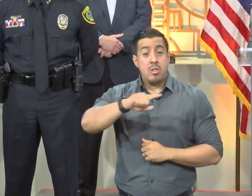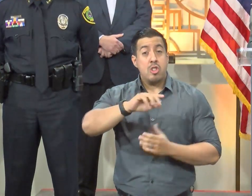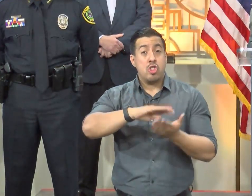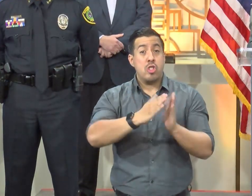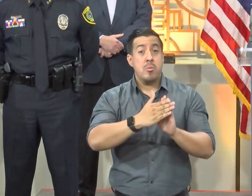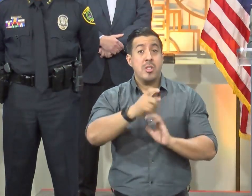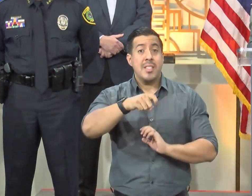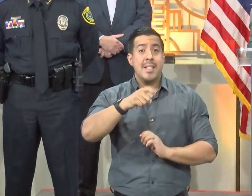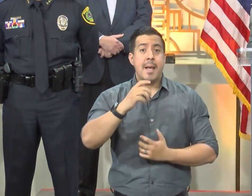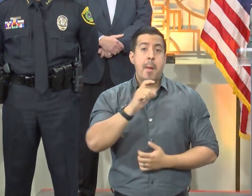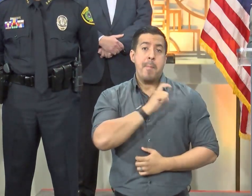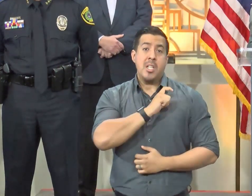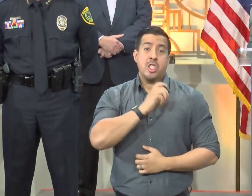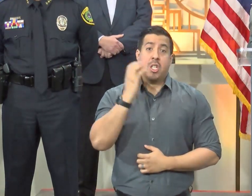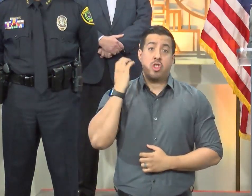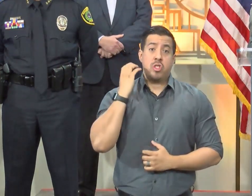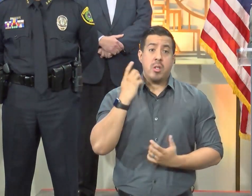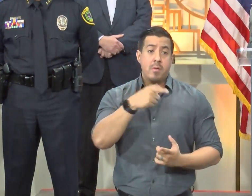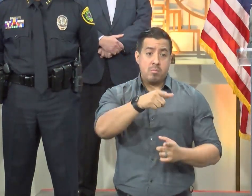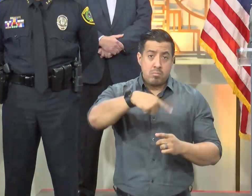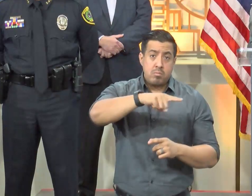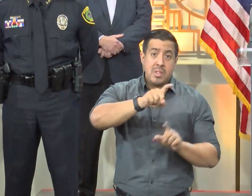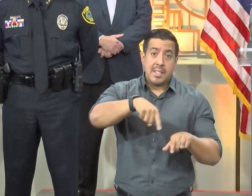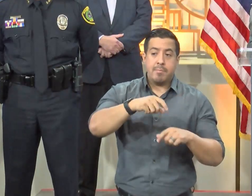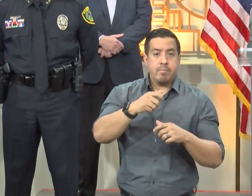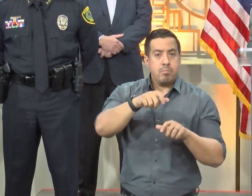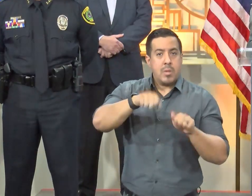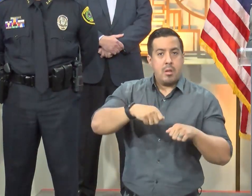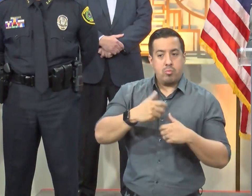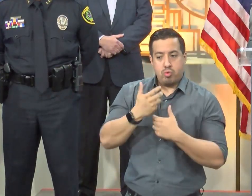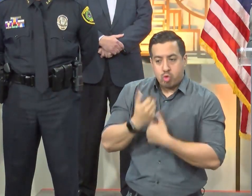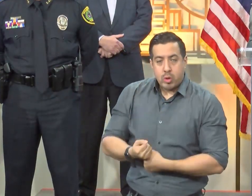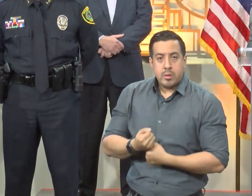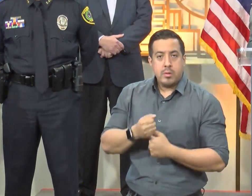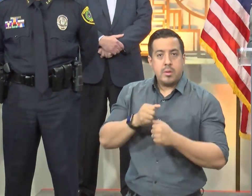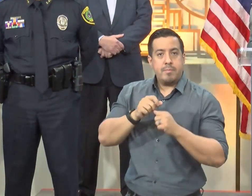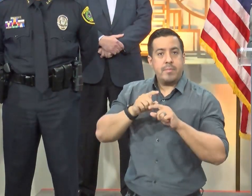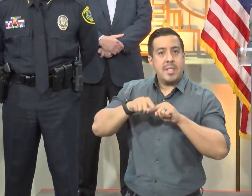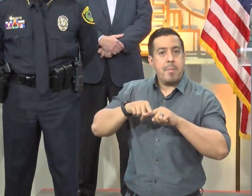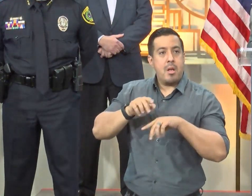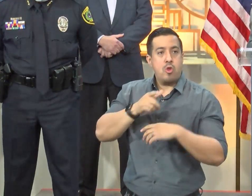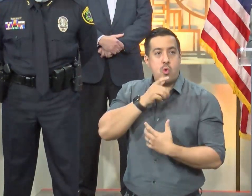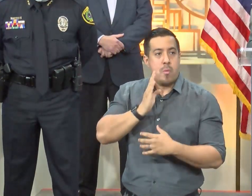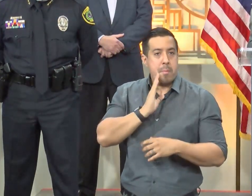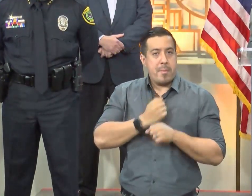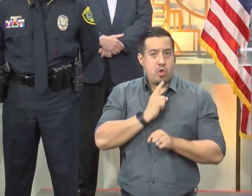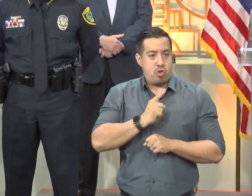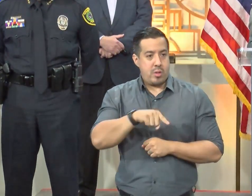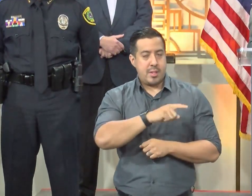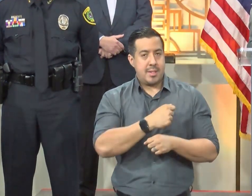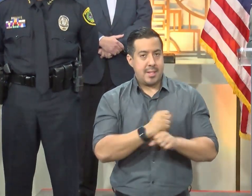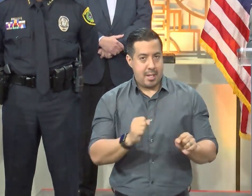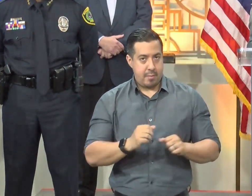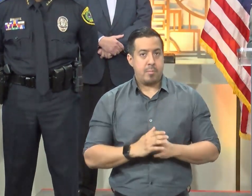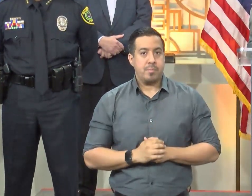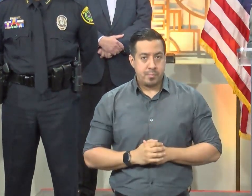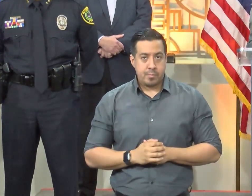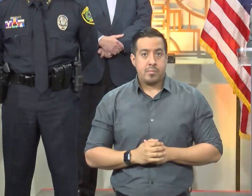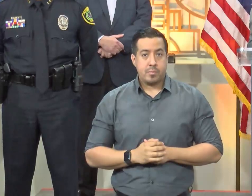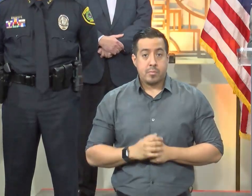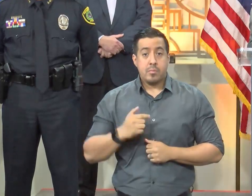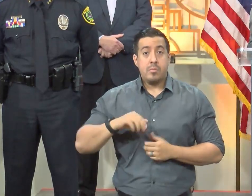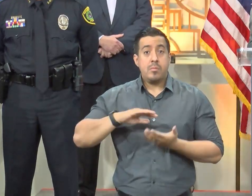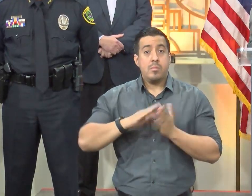police chief they can trust and depend on to keep them safe. The city of Houston